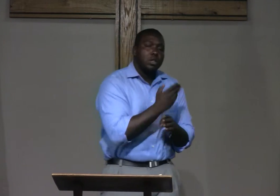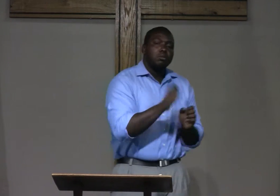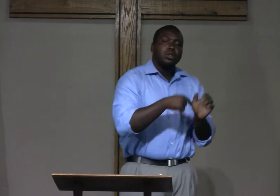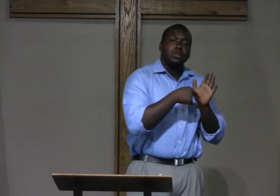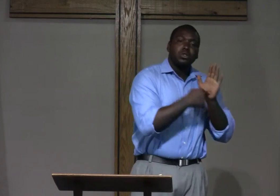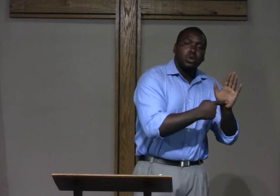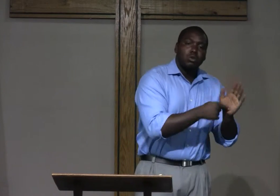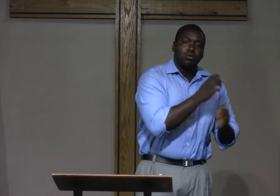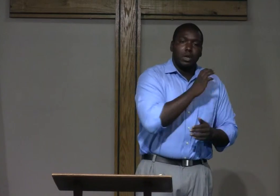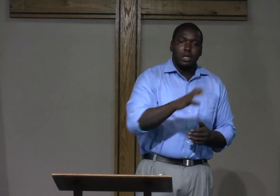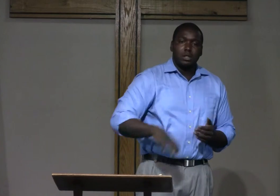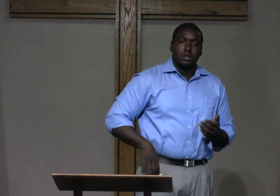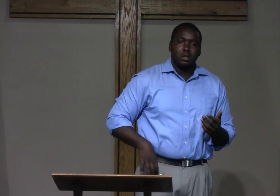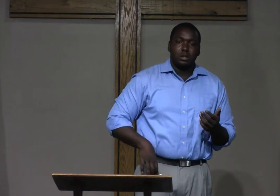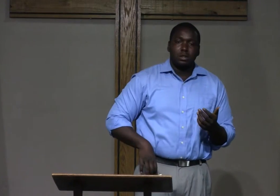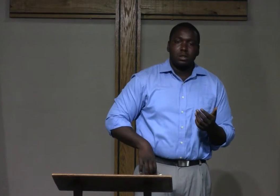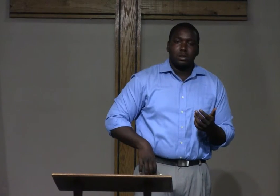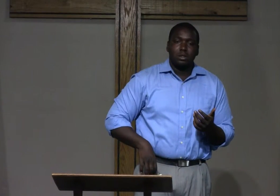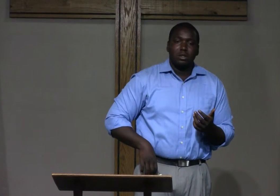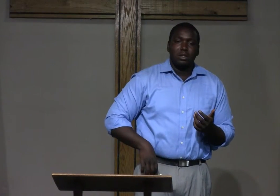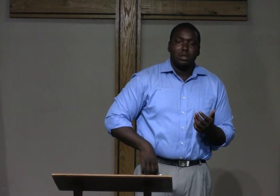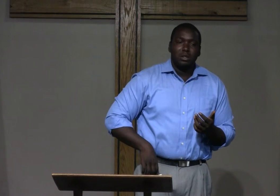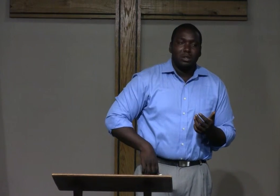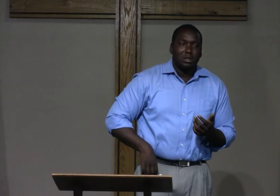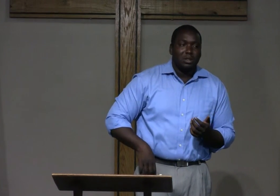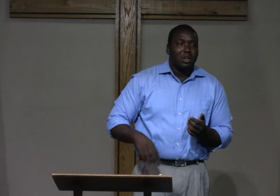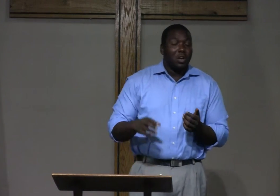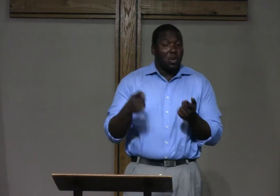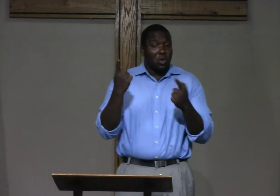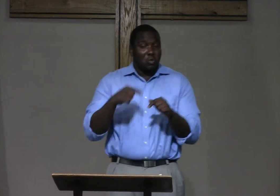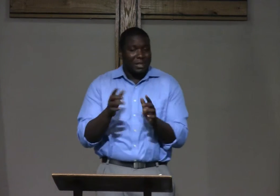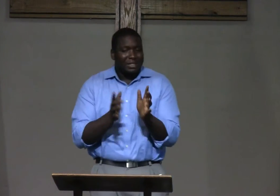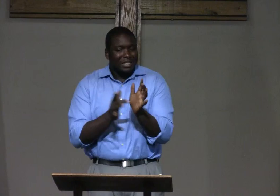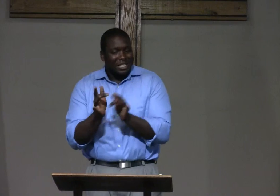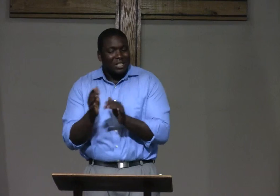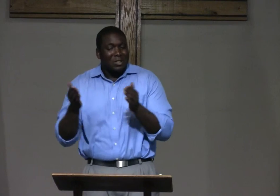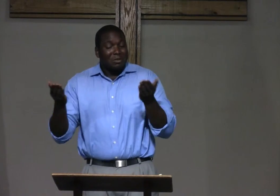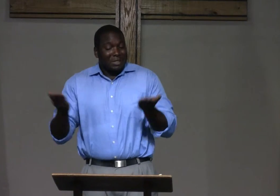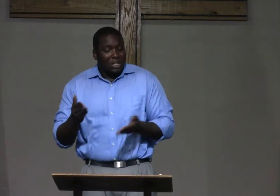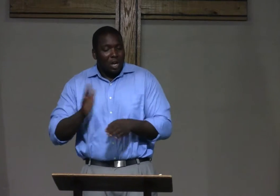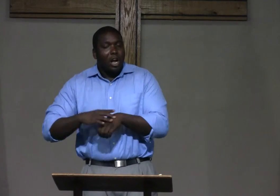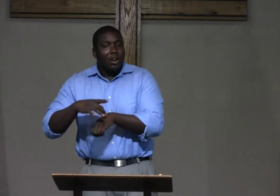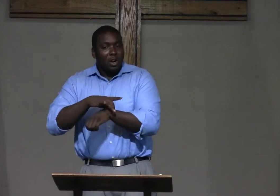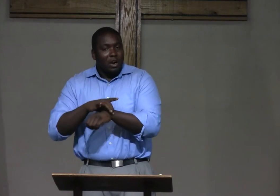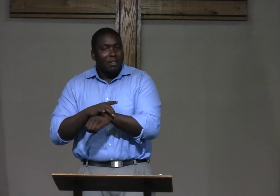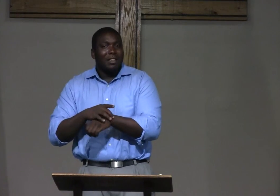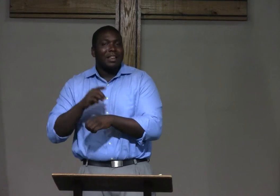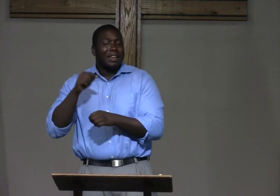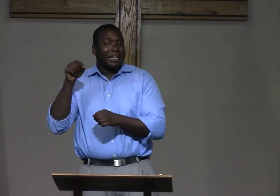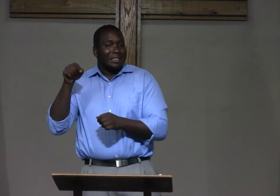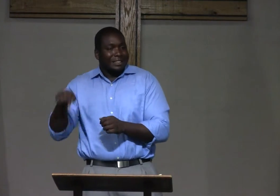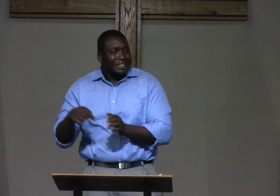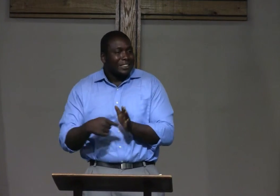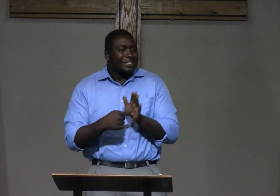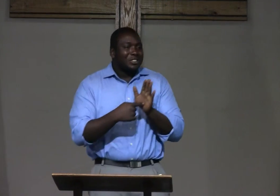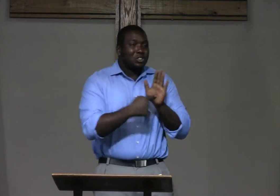We can't keep this gift to ourselves. We need to share the love of Christ, share the gift of salvation. When Jesus was here on the